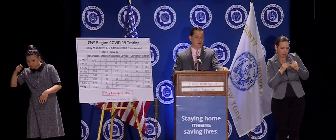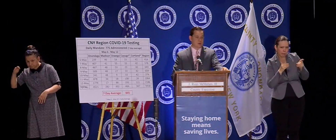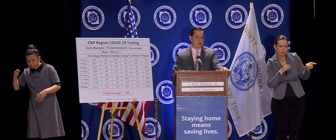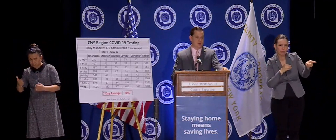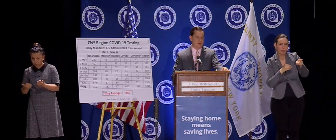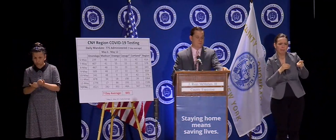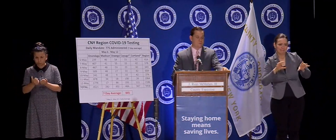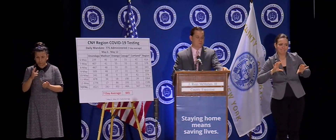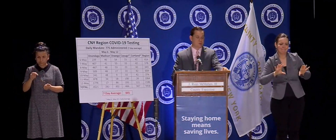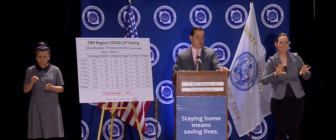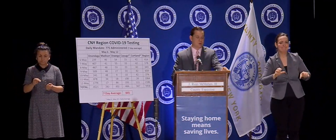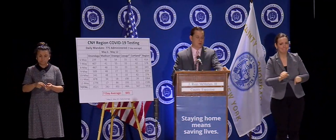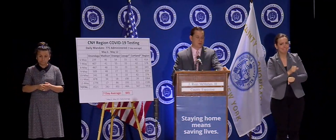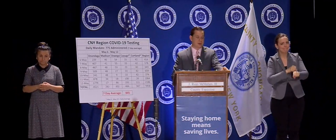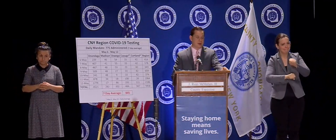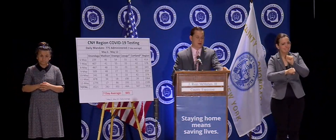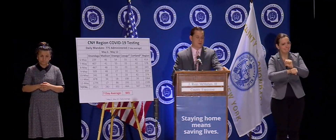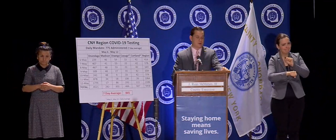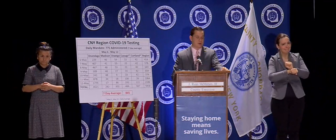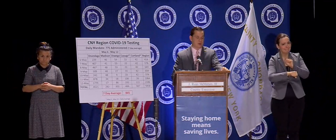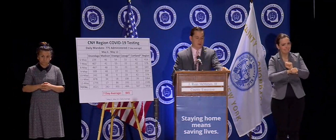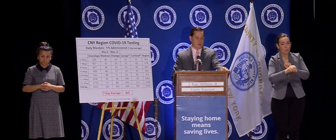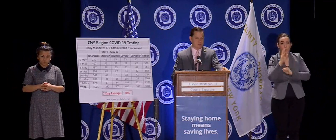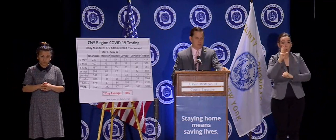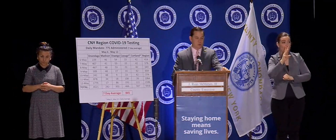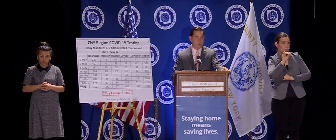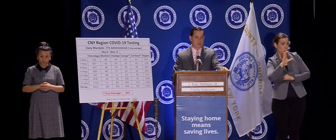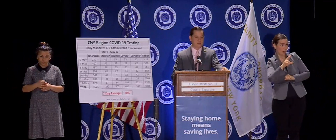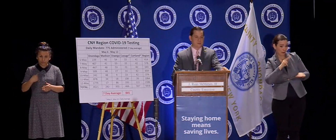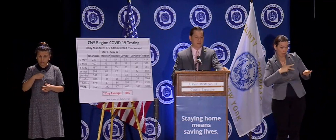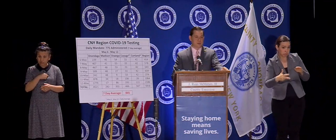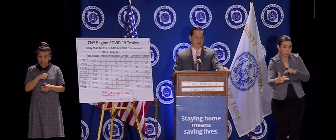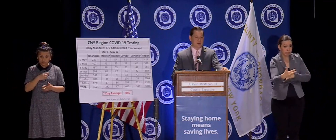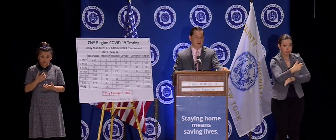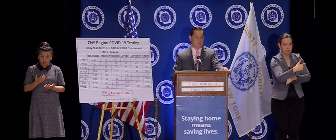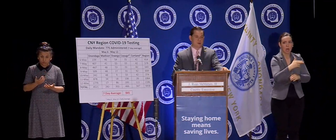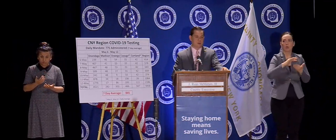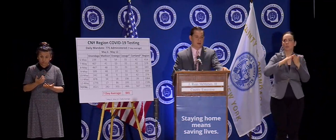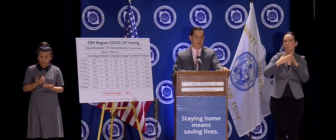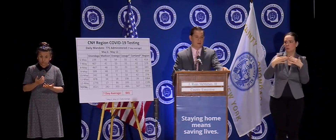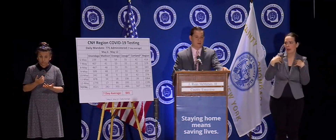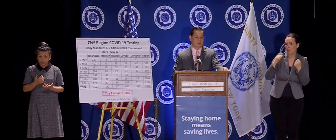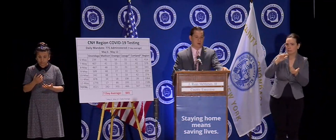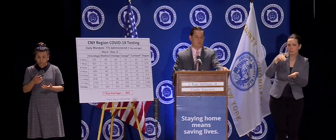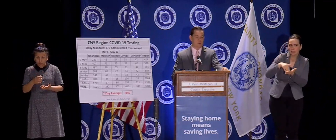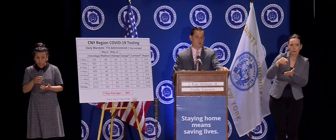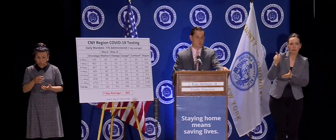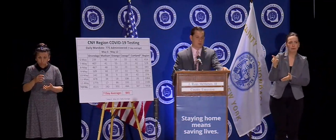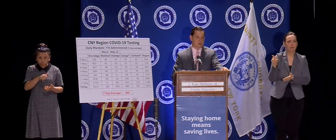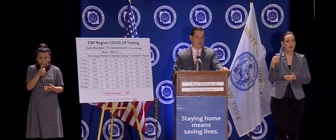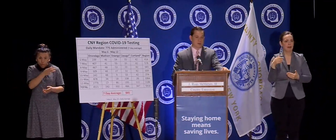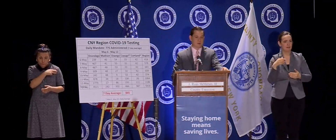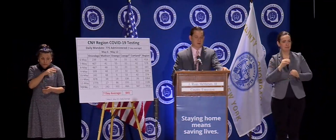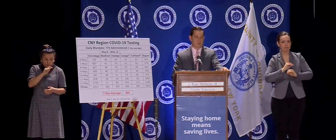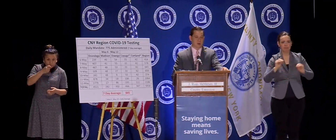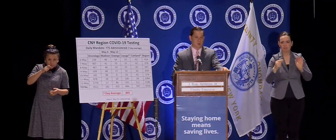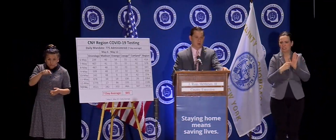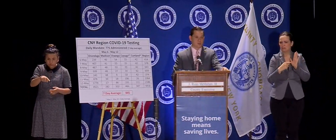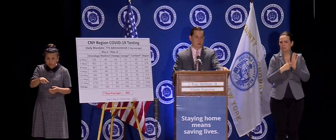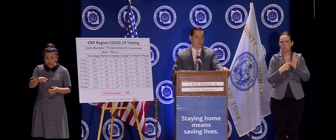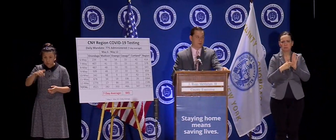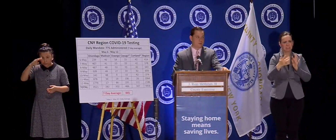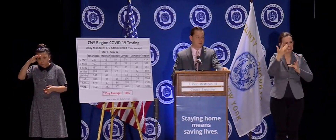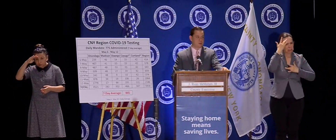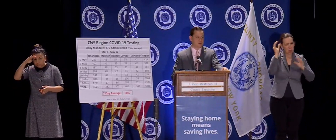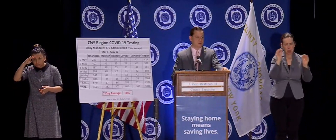We're looking at other employees, frontline law enforcement. Talked to Mayor